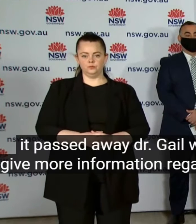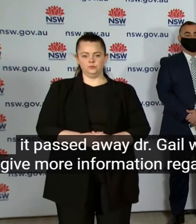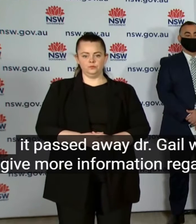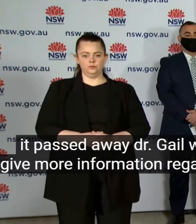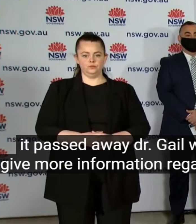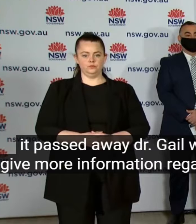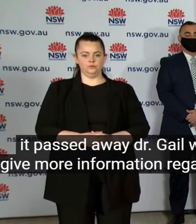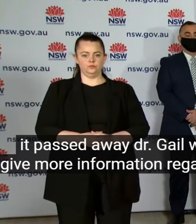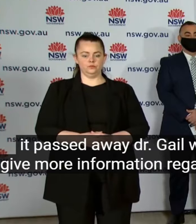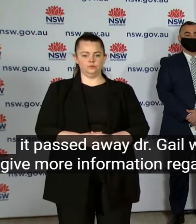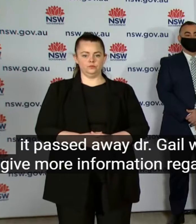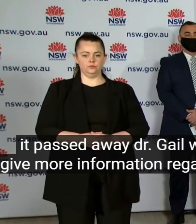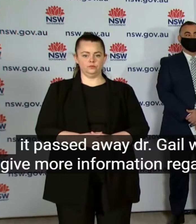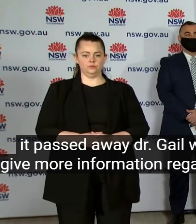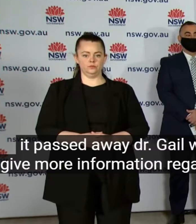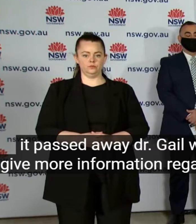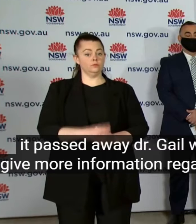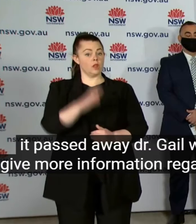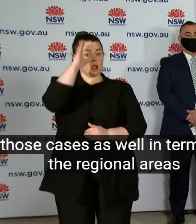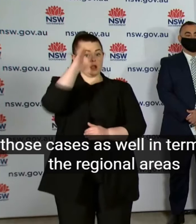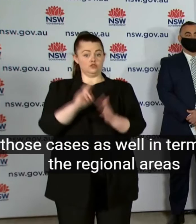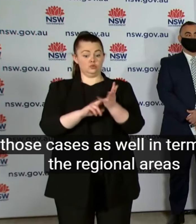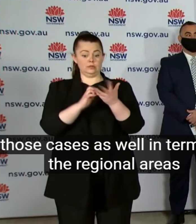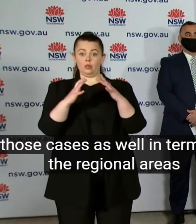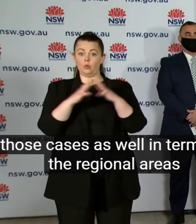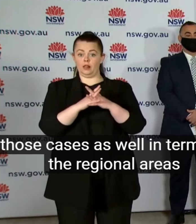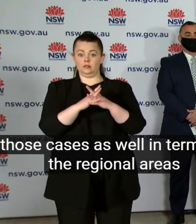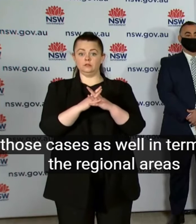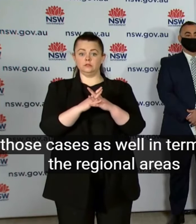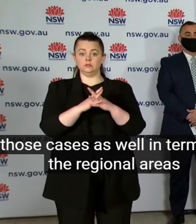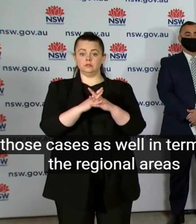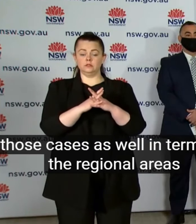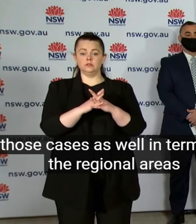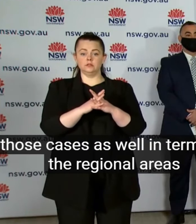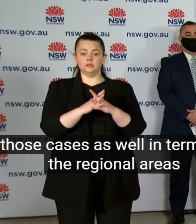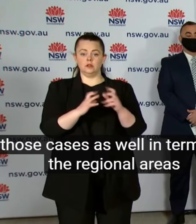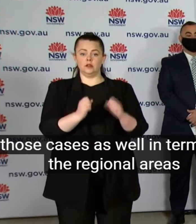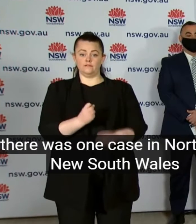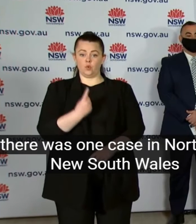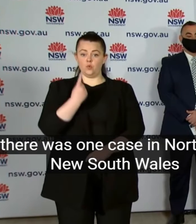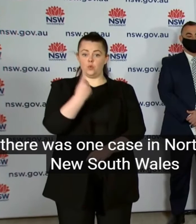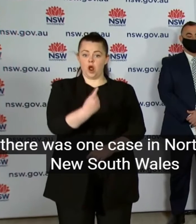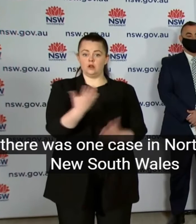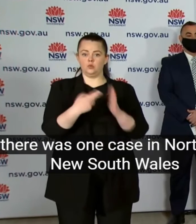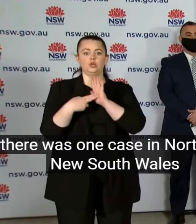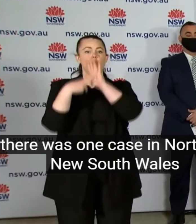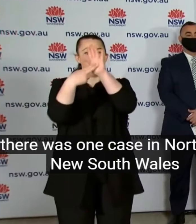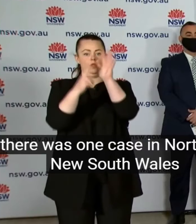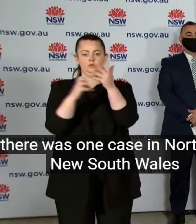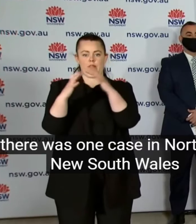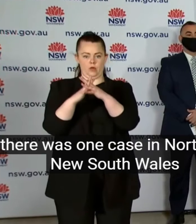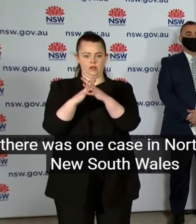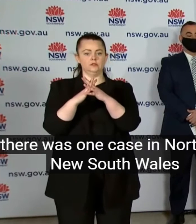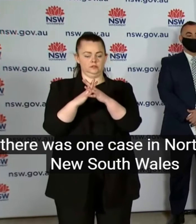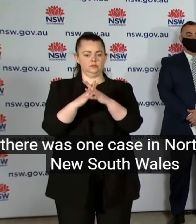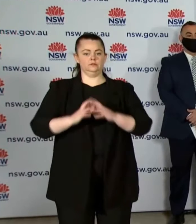In terms of the regional areas, there was 1 case in northern New South Wales to 8